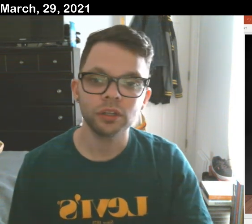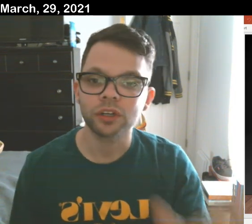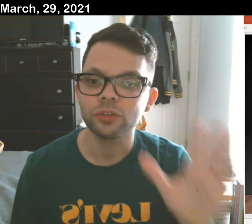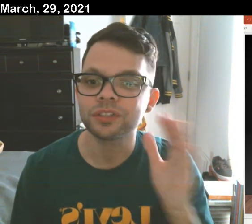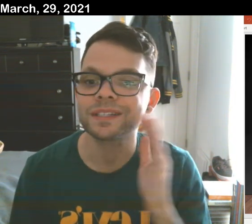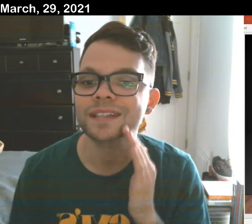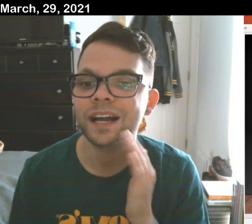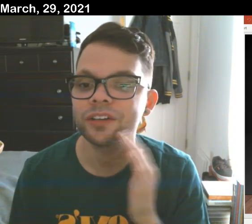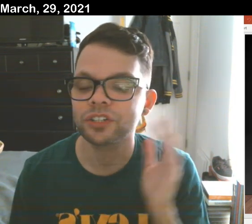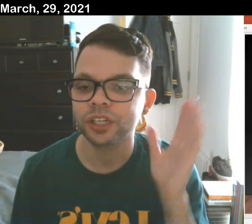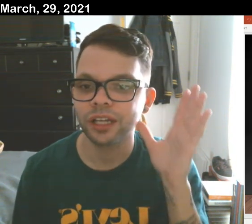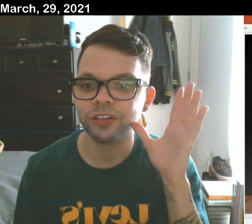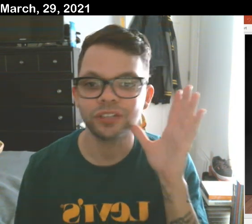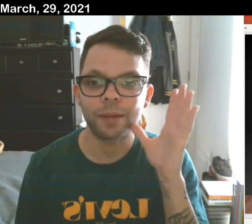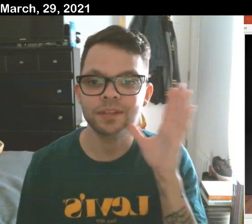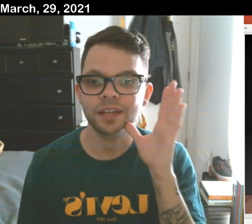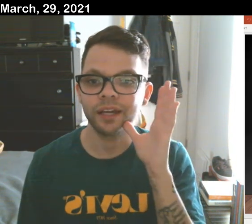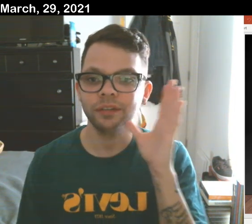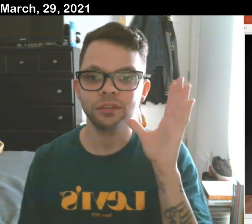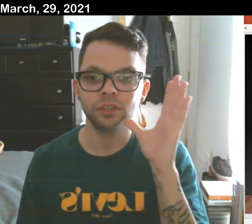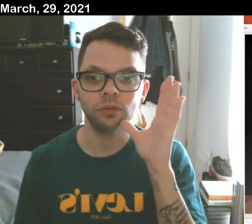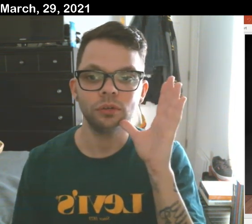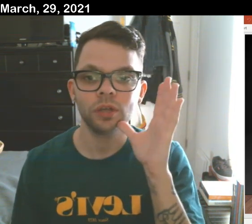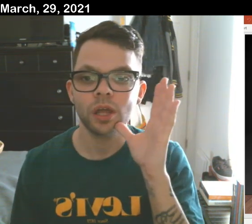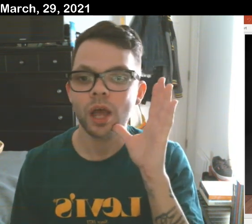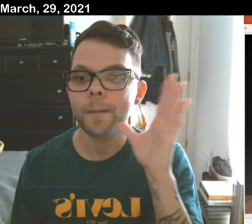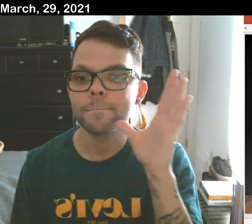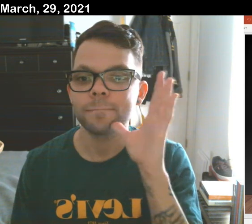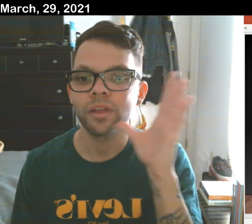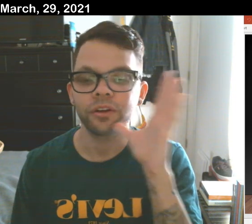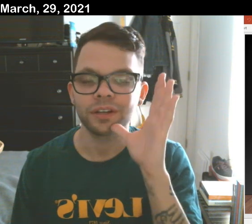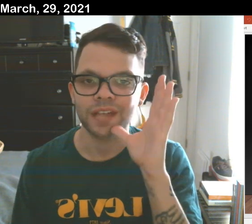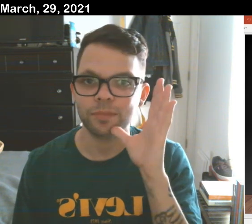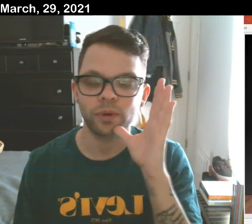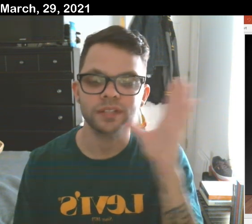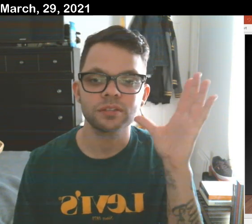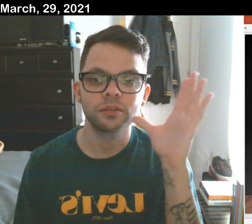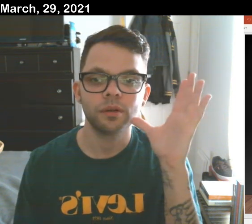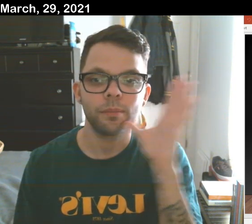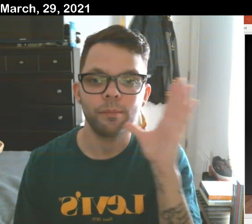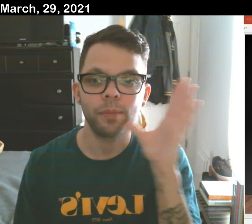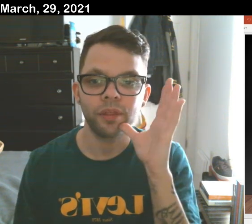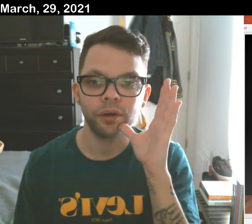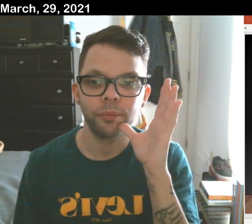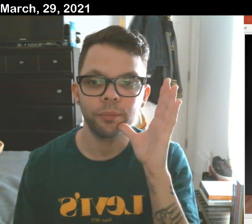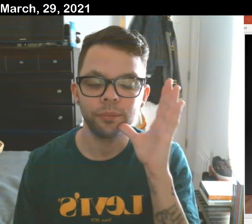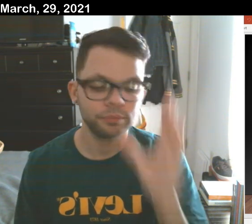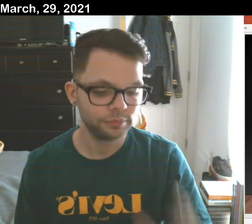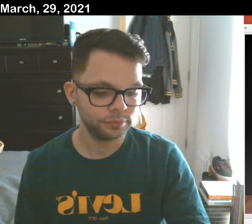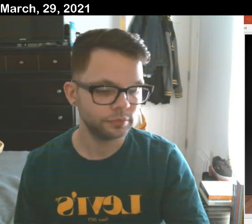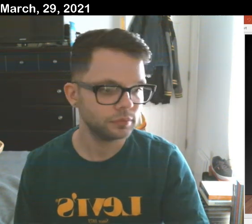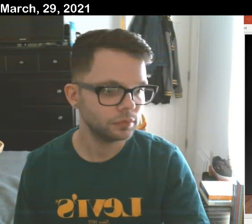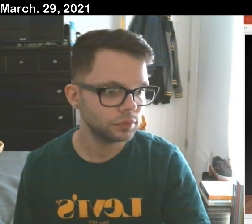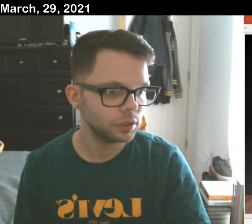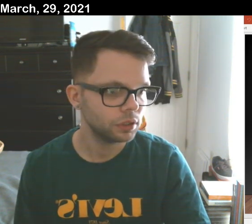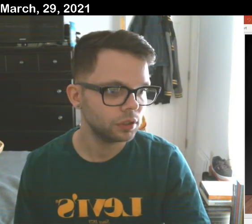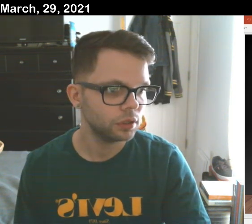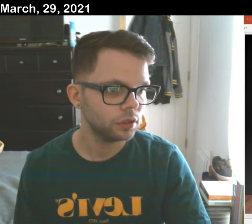Mother, you're going to do to the side of your chin on your dominant side. So, mother, you're going to tap twice. Mother.